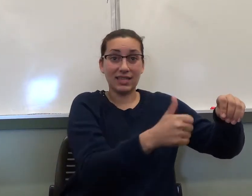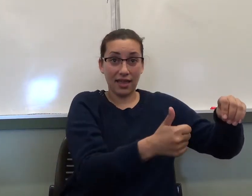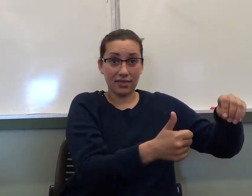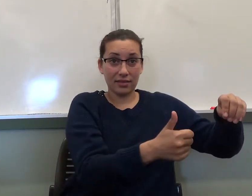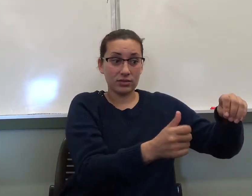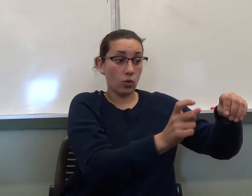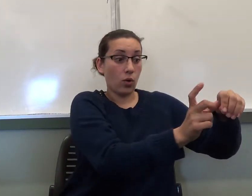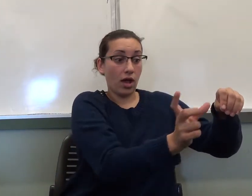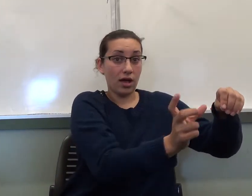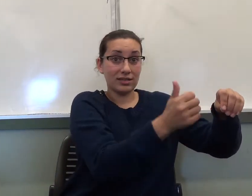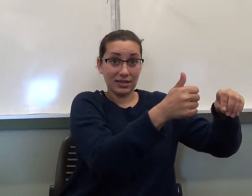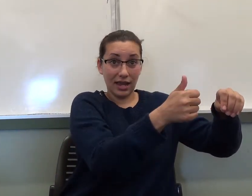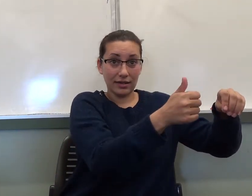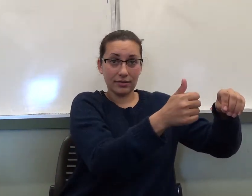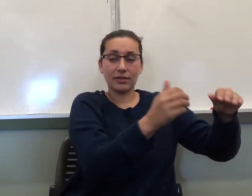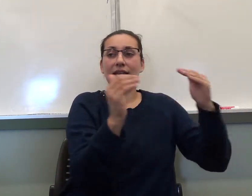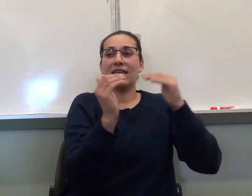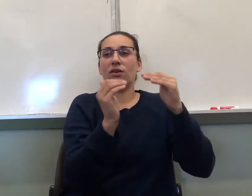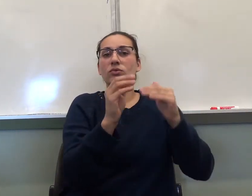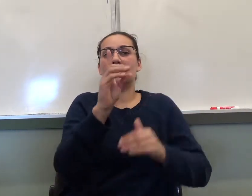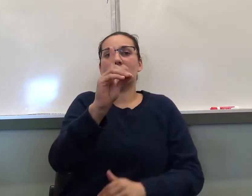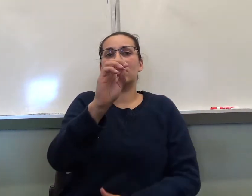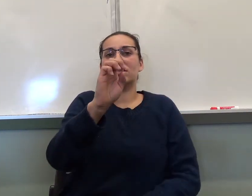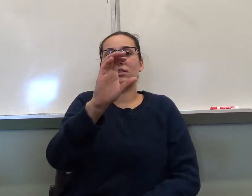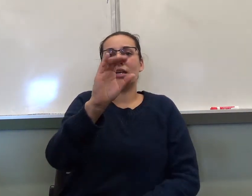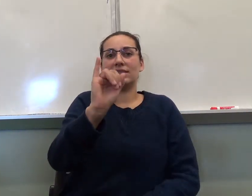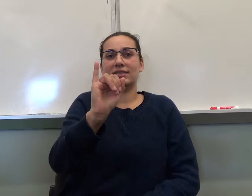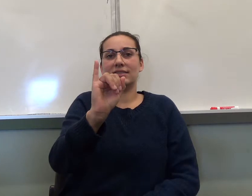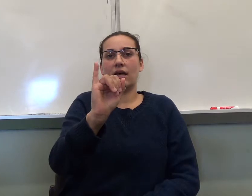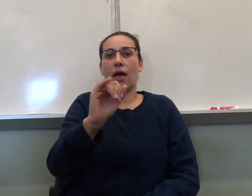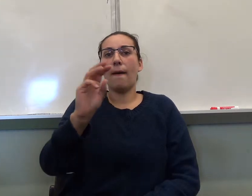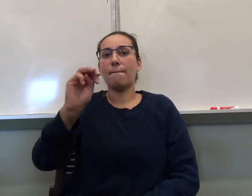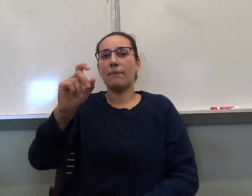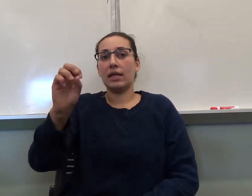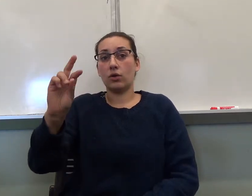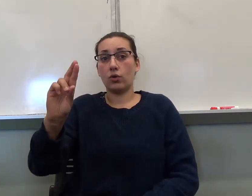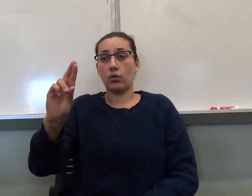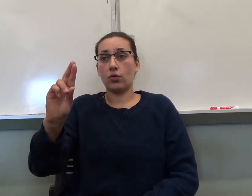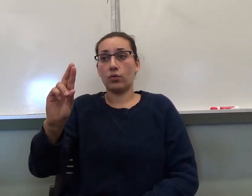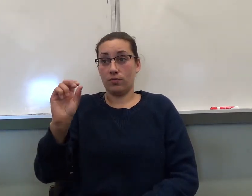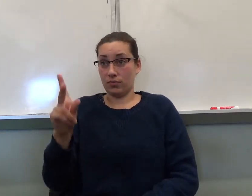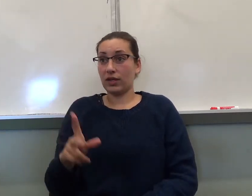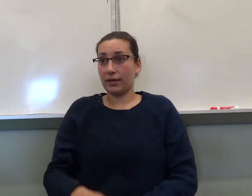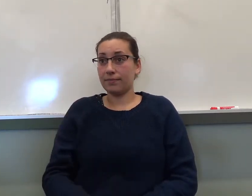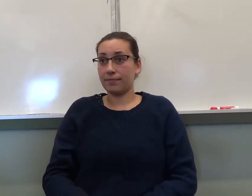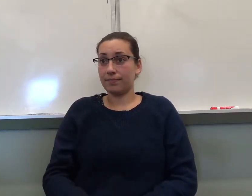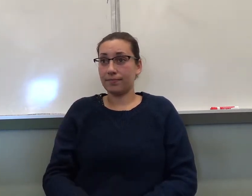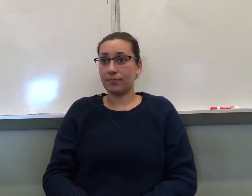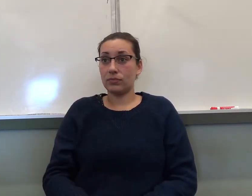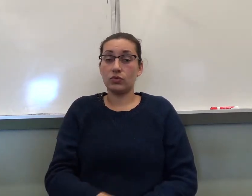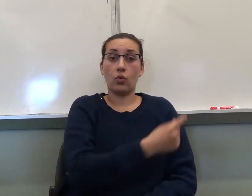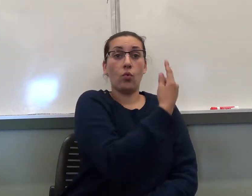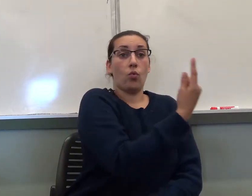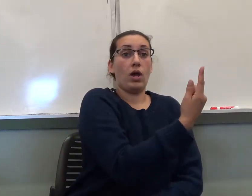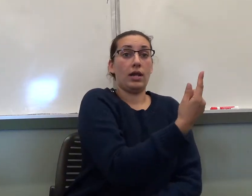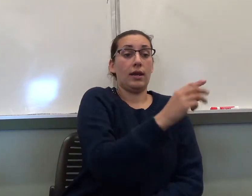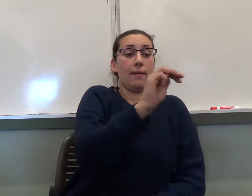Okay? And this is another decimeter, and so forth. And you get 10 of those in a meter. All right? Now, if you go to the next